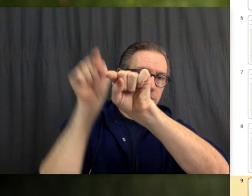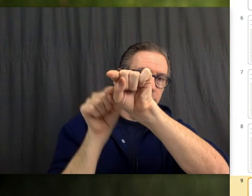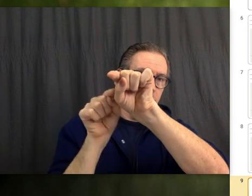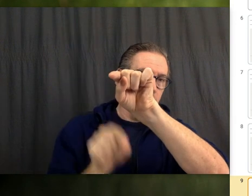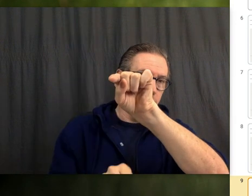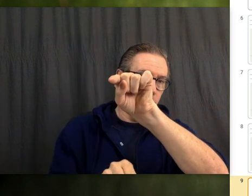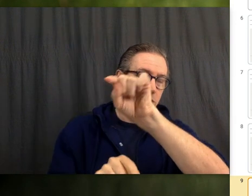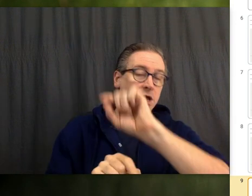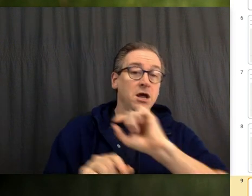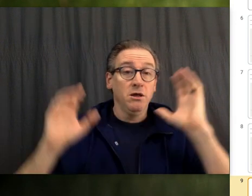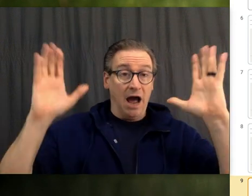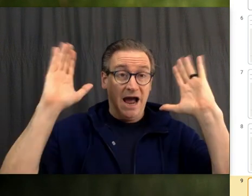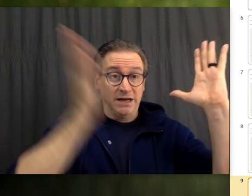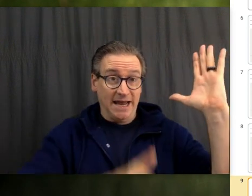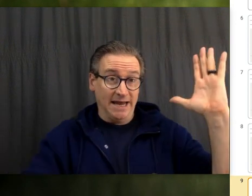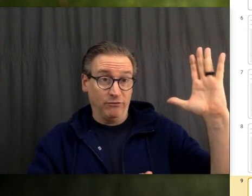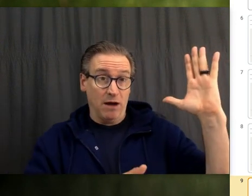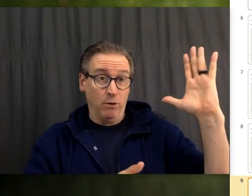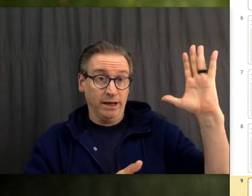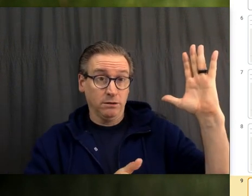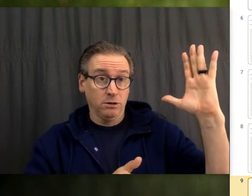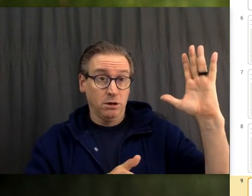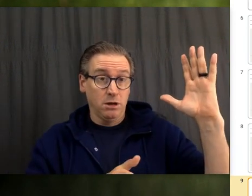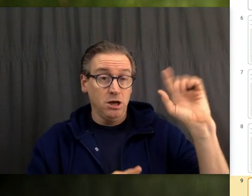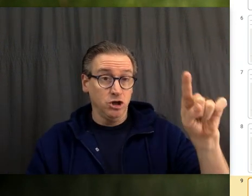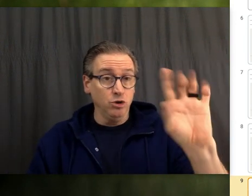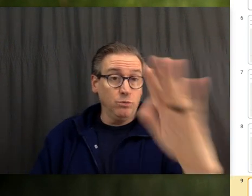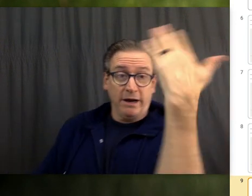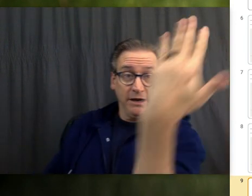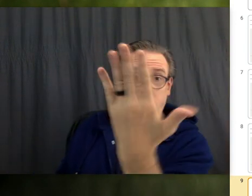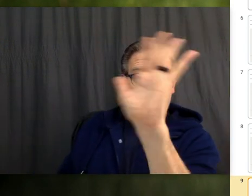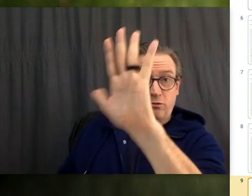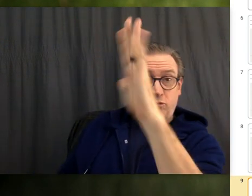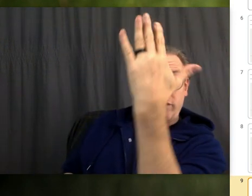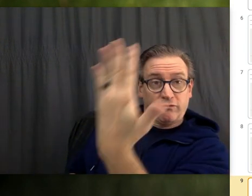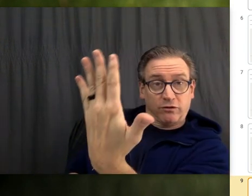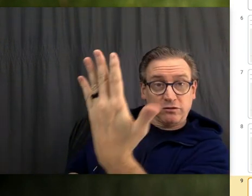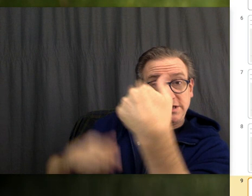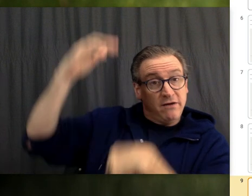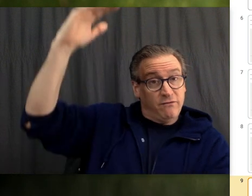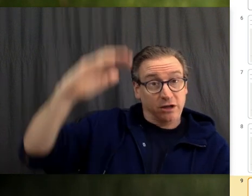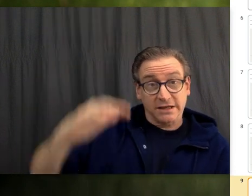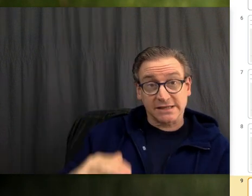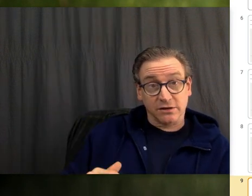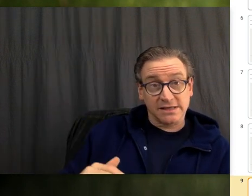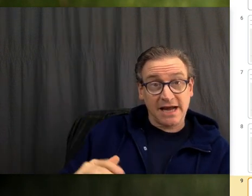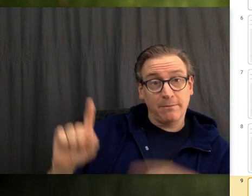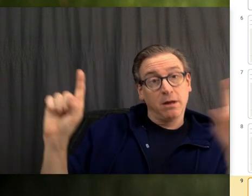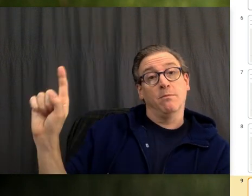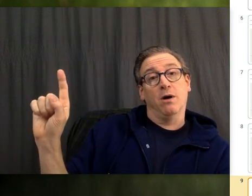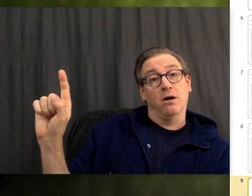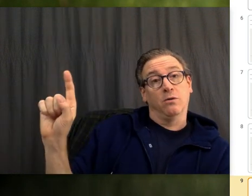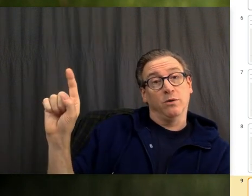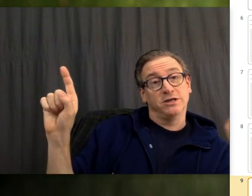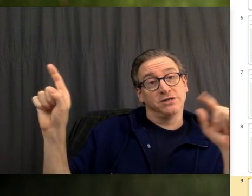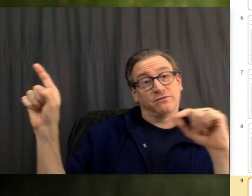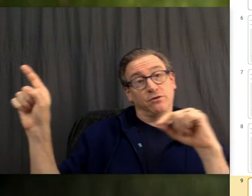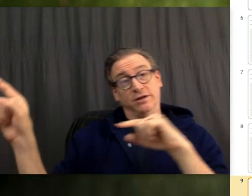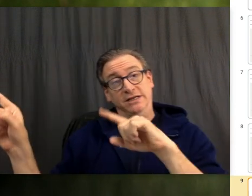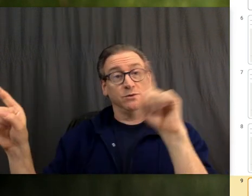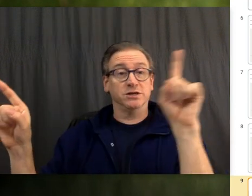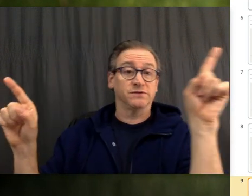boom, boom, boom. I would lay it out that way. You might reverse. Vertically, it's still the same, but which